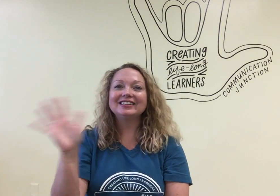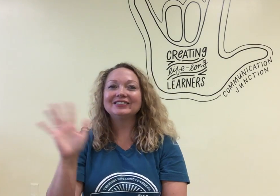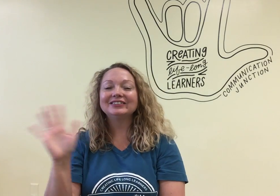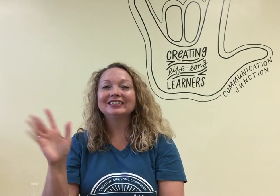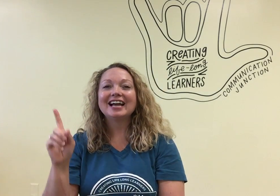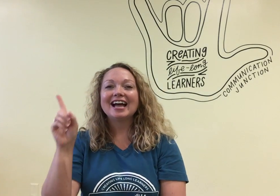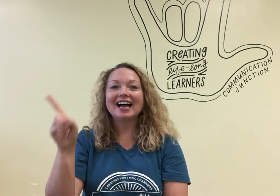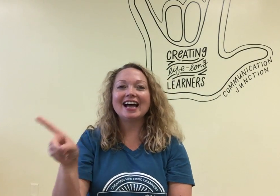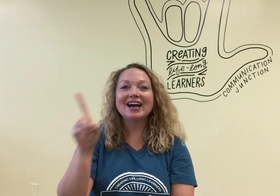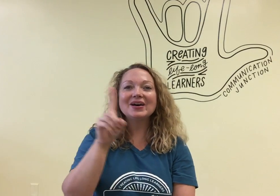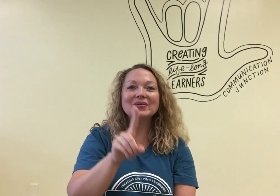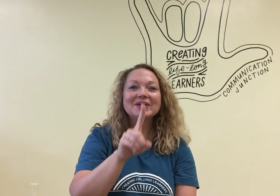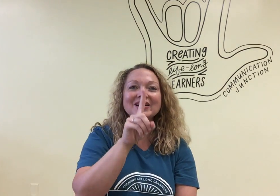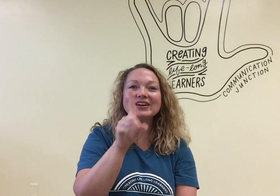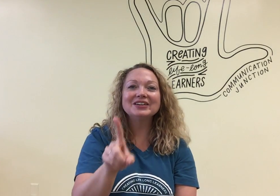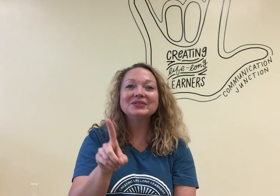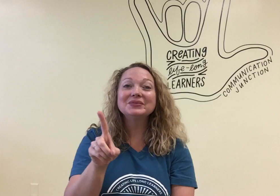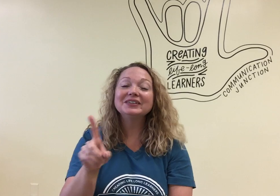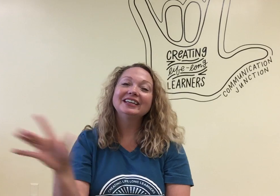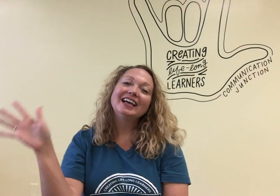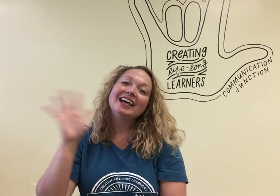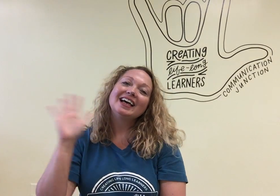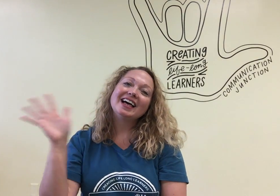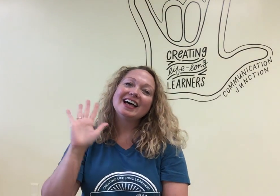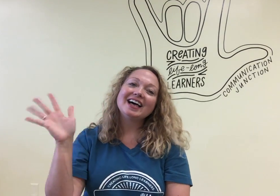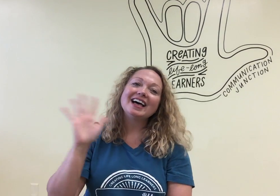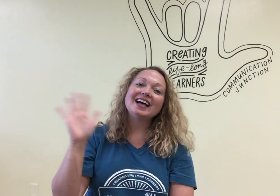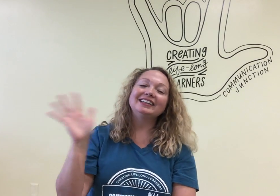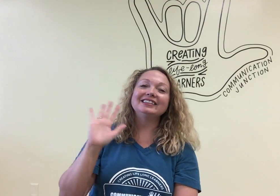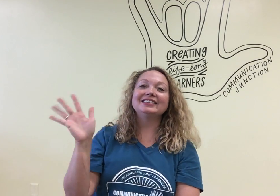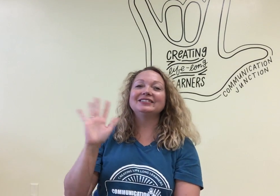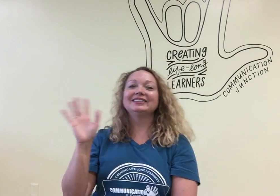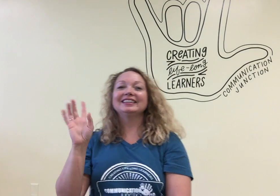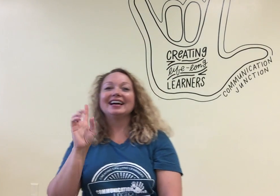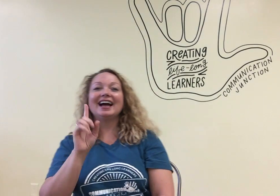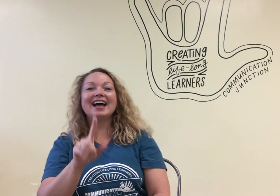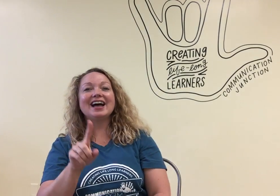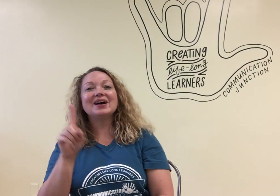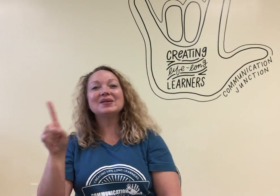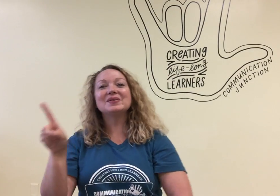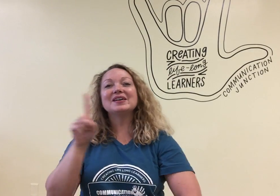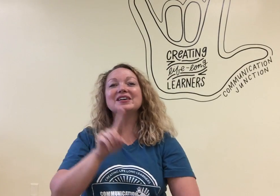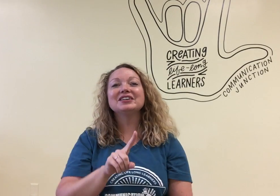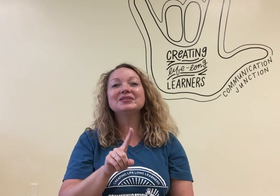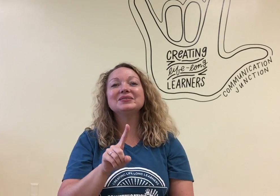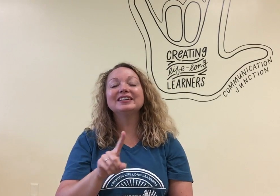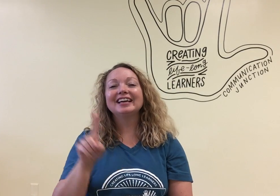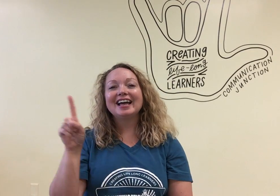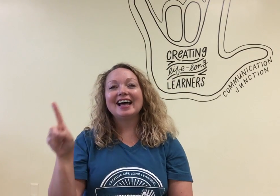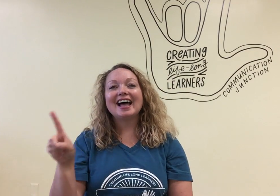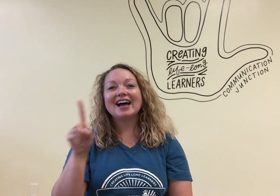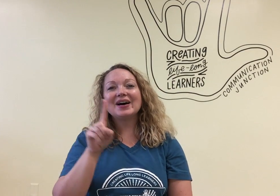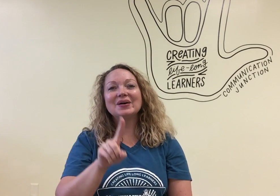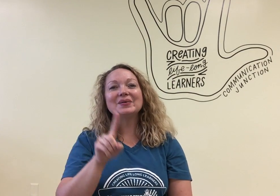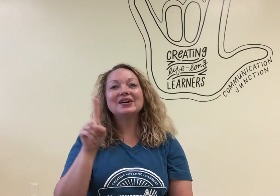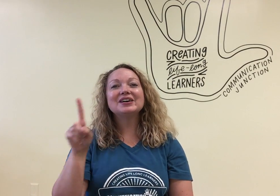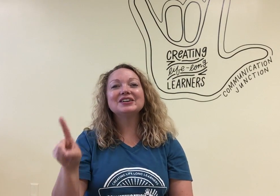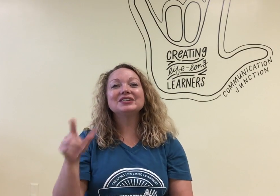Hello, how are you? Hello, how are you? How are